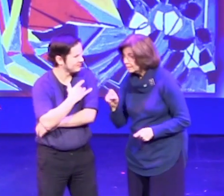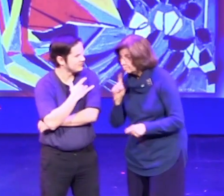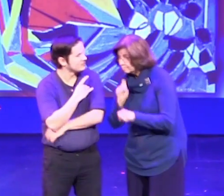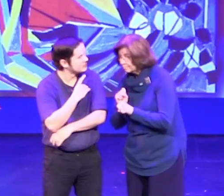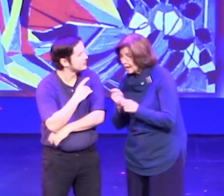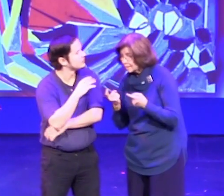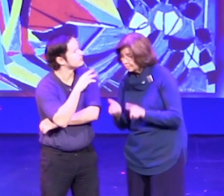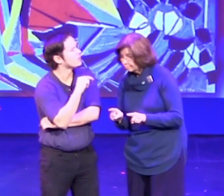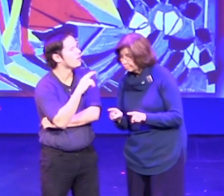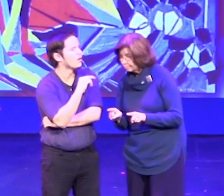We sign in secret.